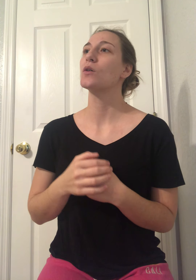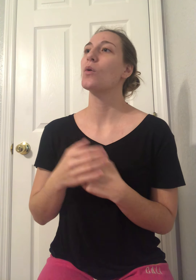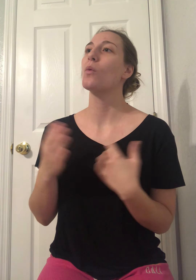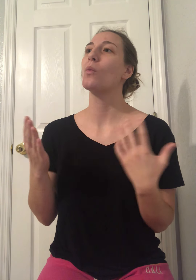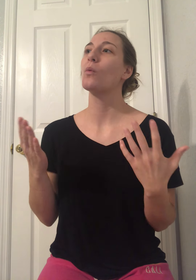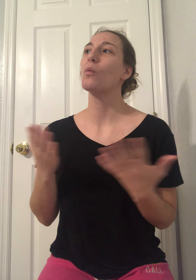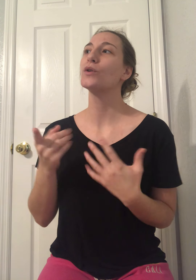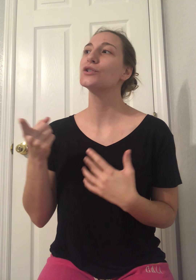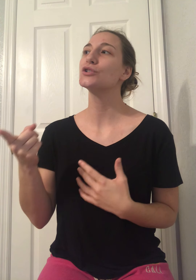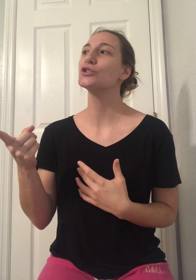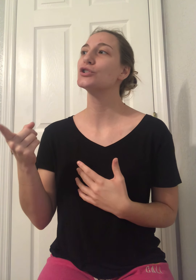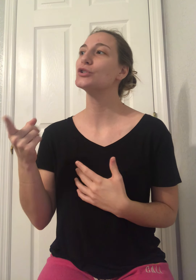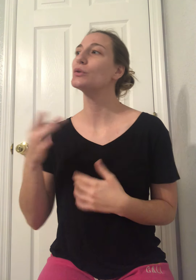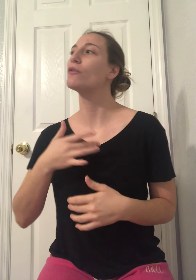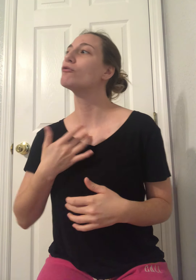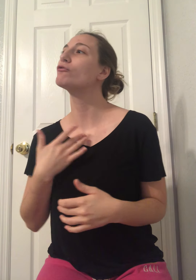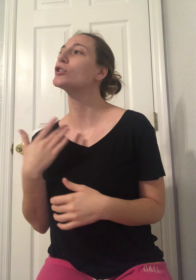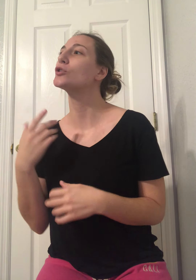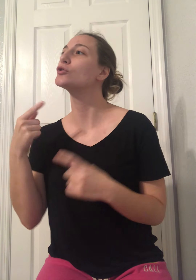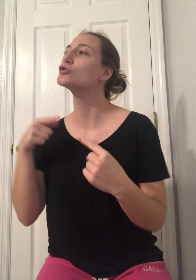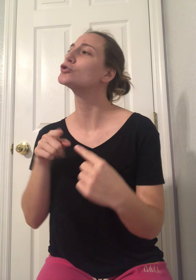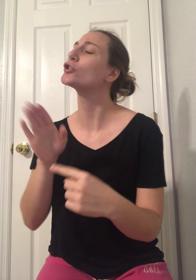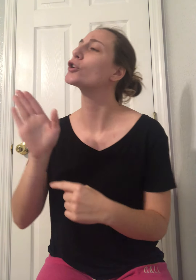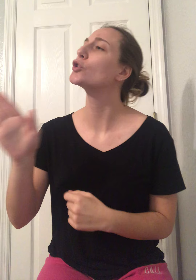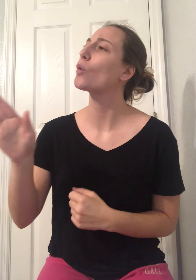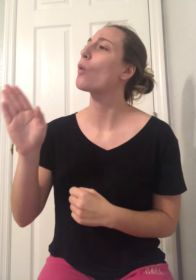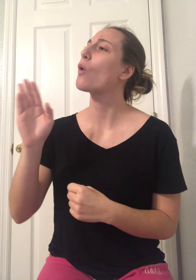The results were eye-opening.